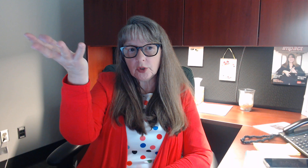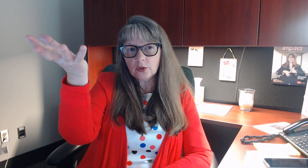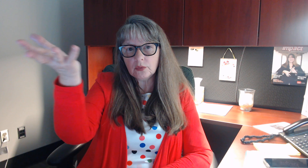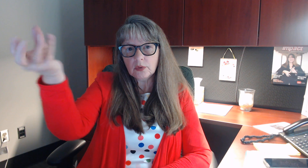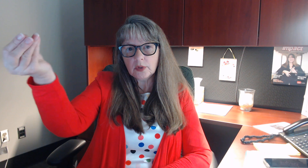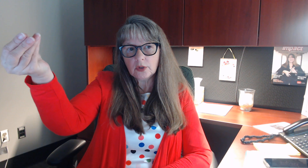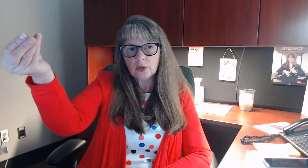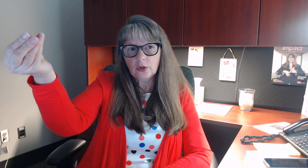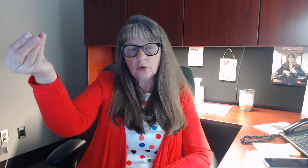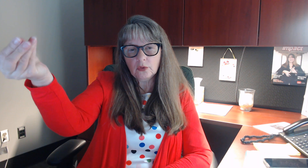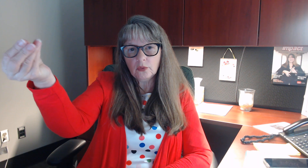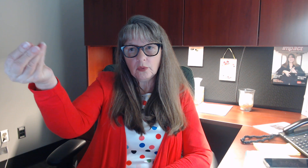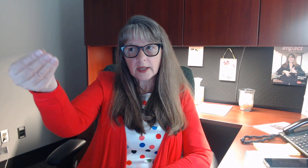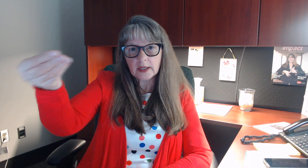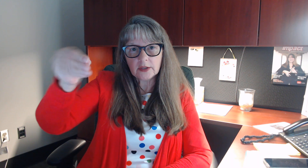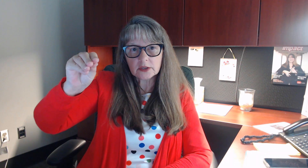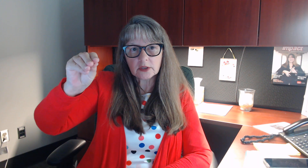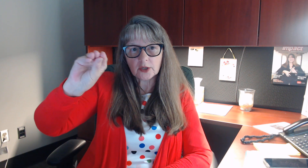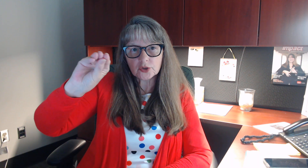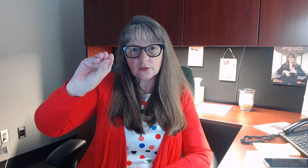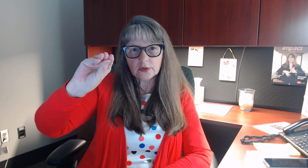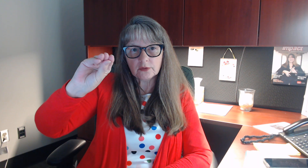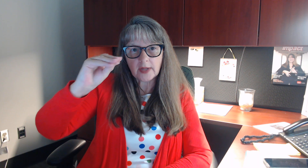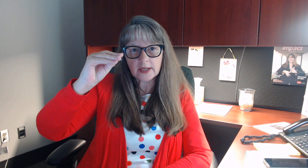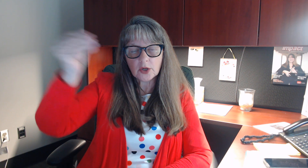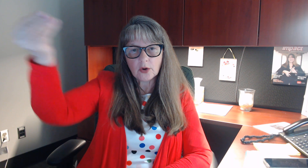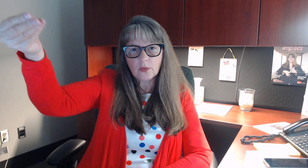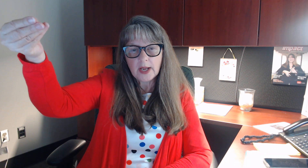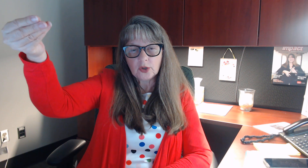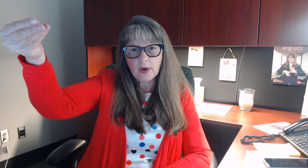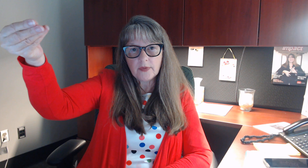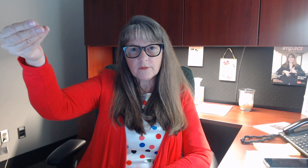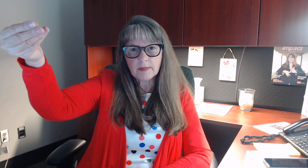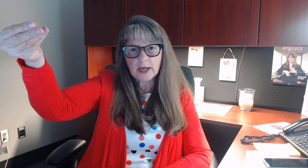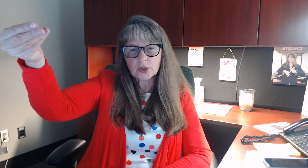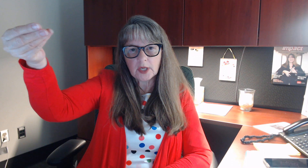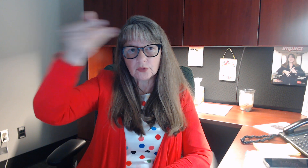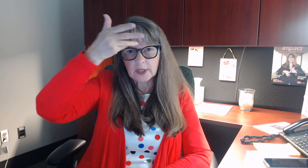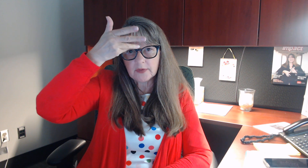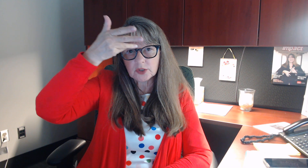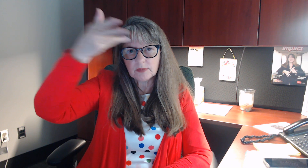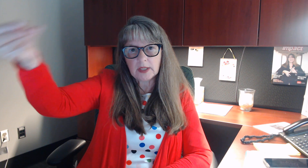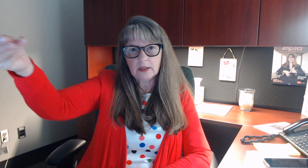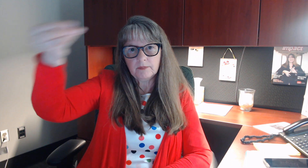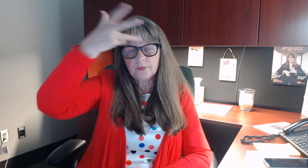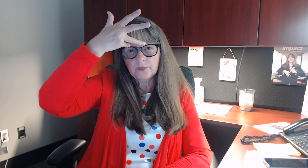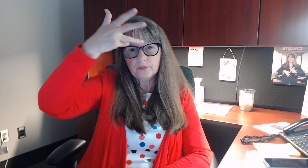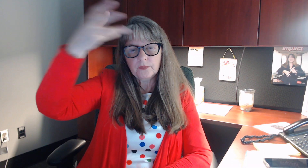you, and got your little flattened O, you have the information and you're giving it to me. Oh,